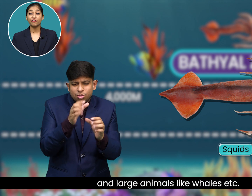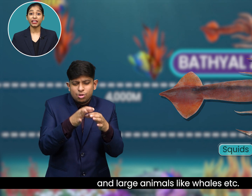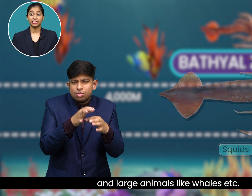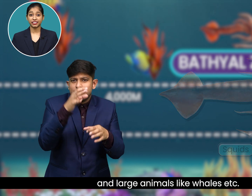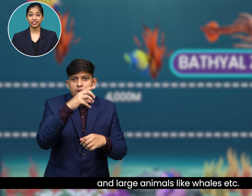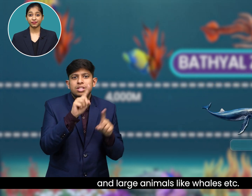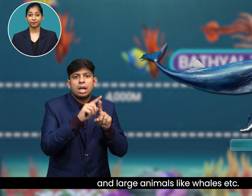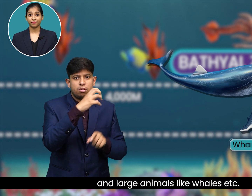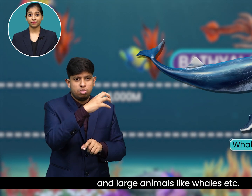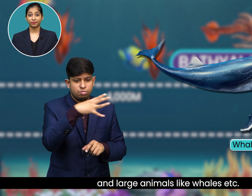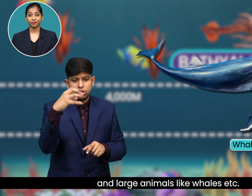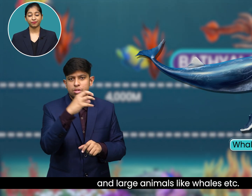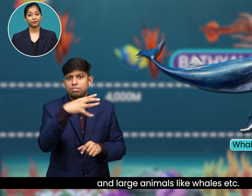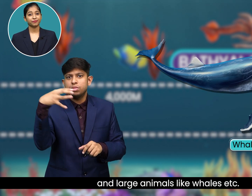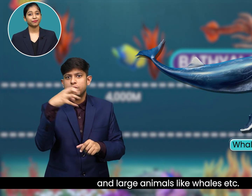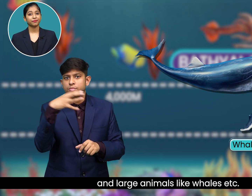like whales,